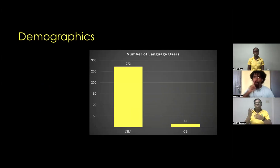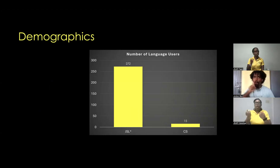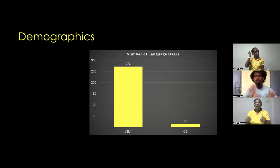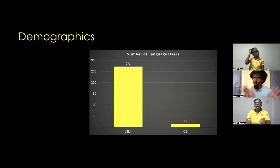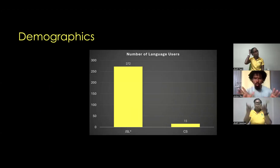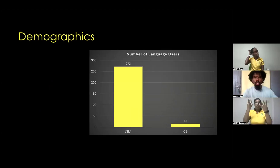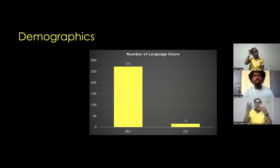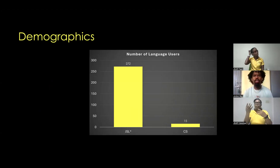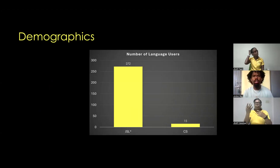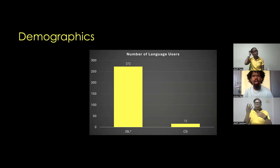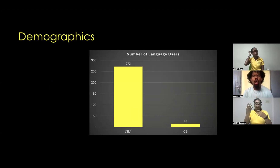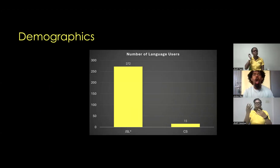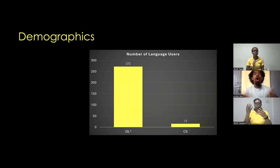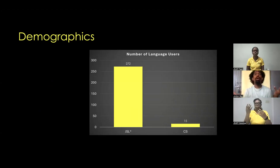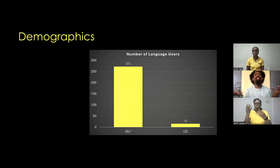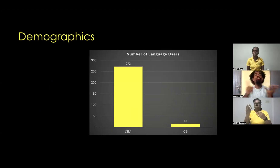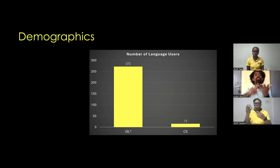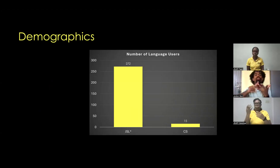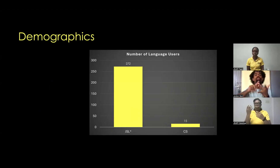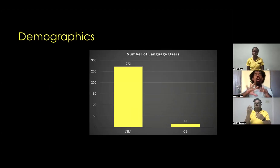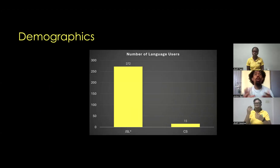groups, but we also look at